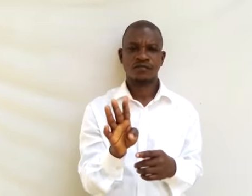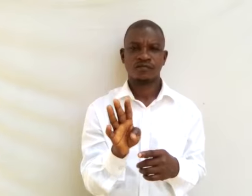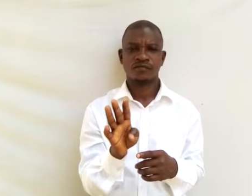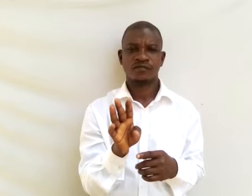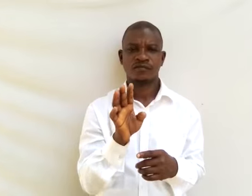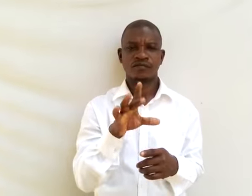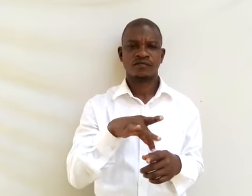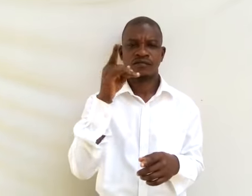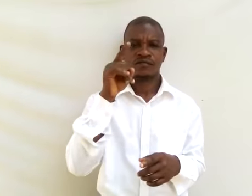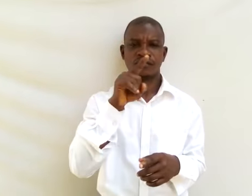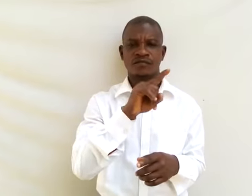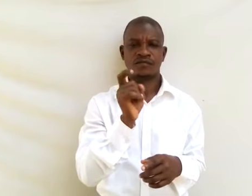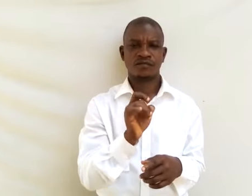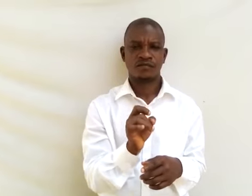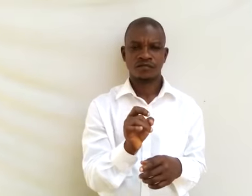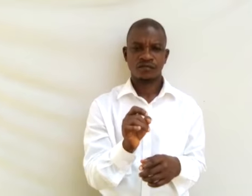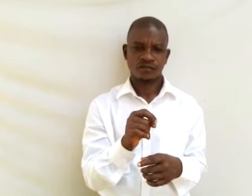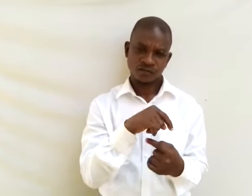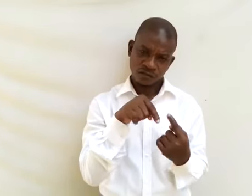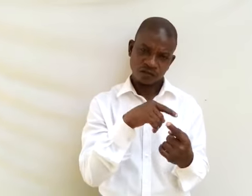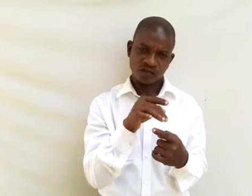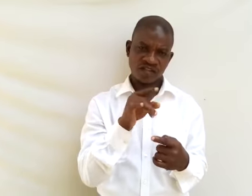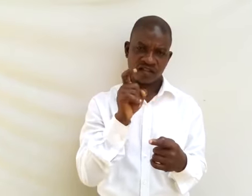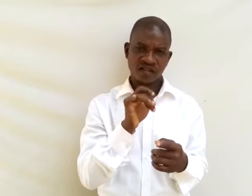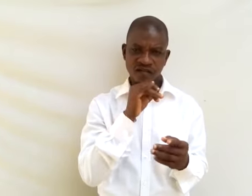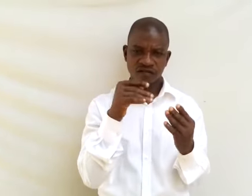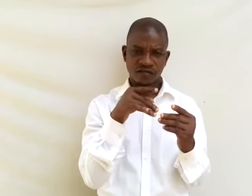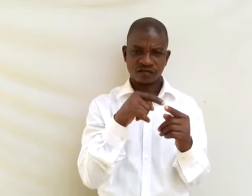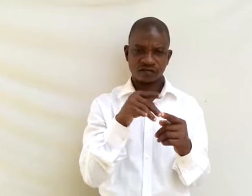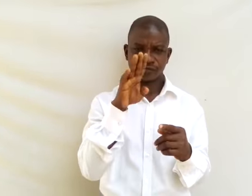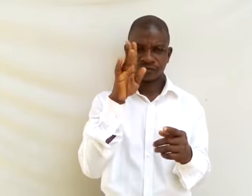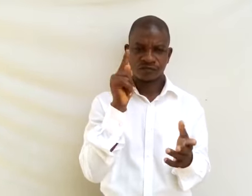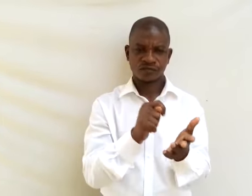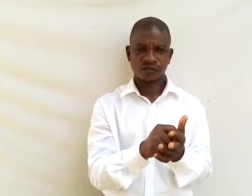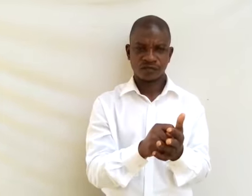find Z when X is equal to 4000